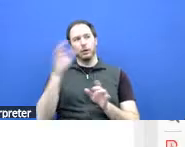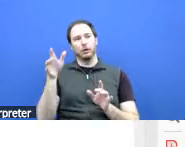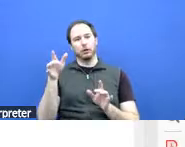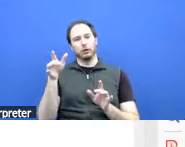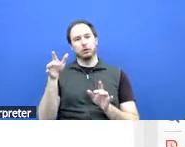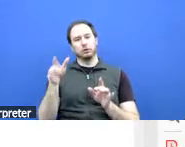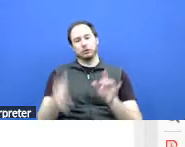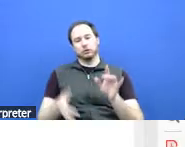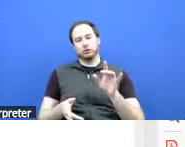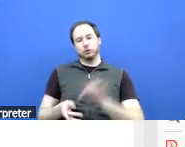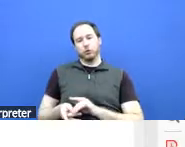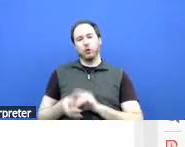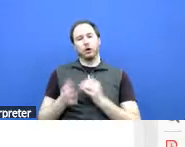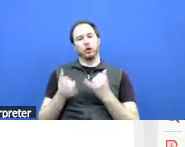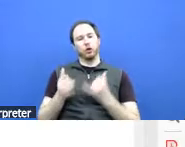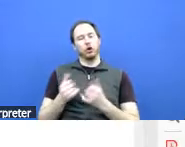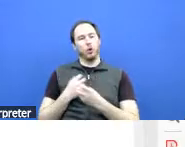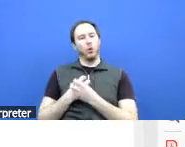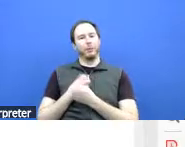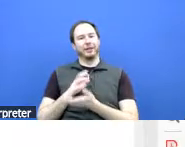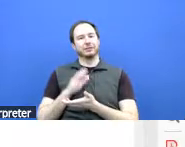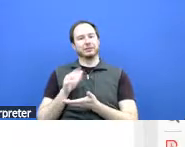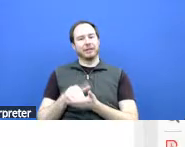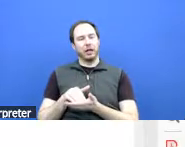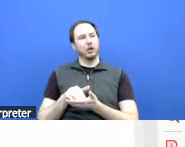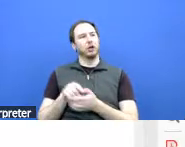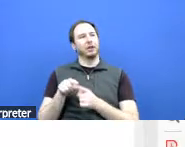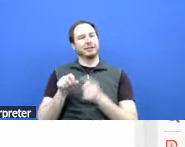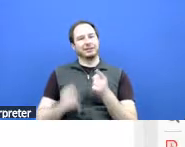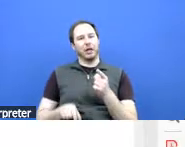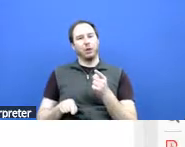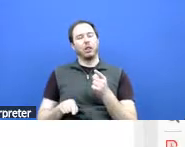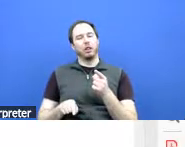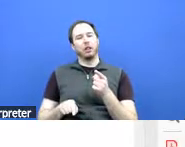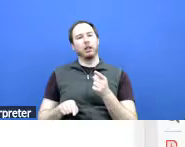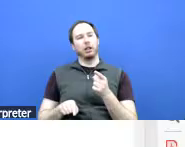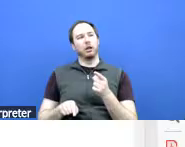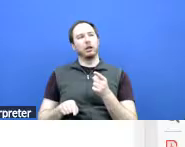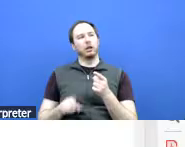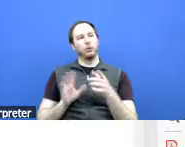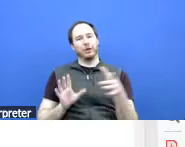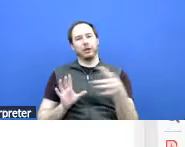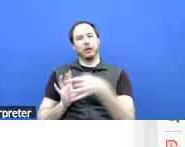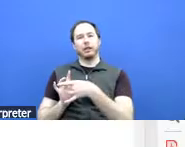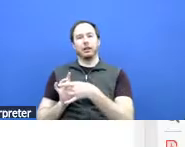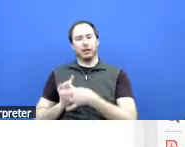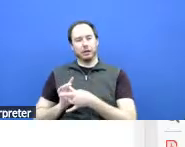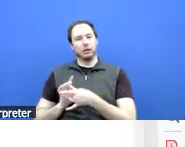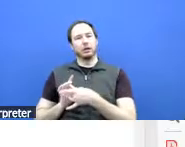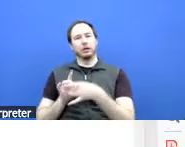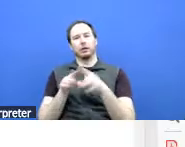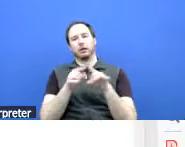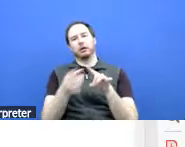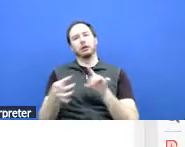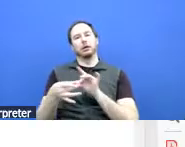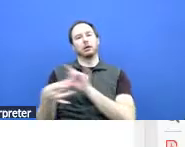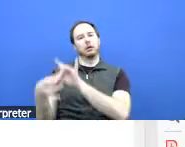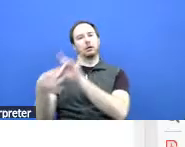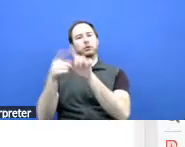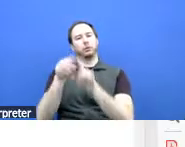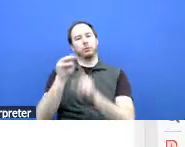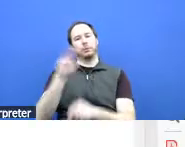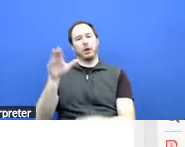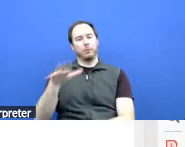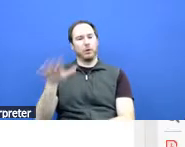their current orthopedic center to the south and will also link up and connect to the proposed Mary Carriola